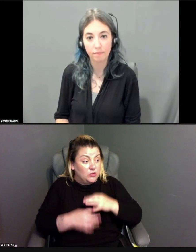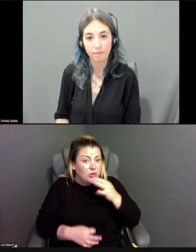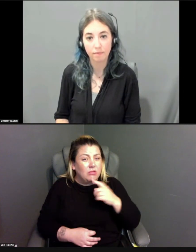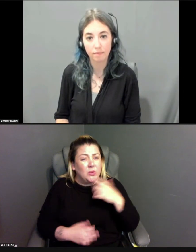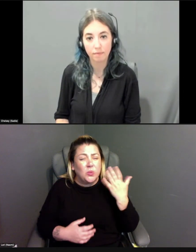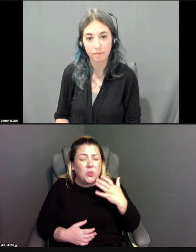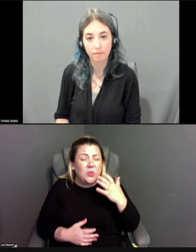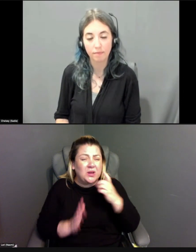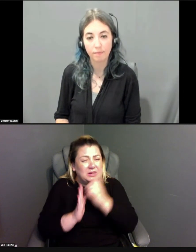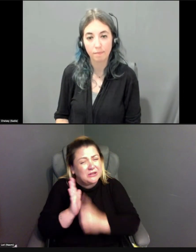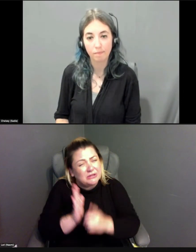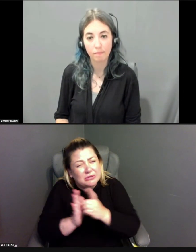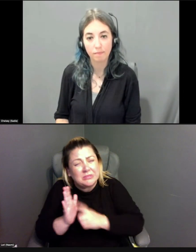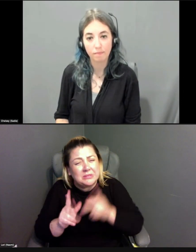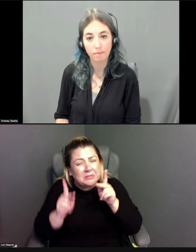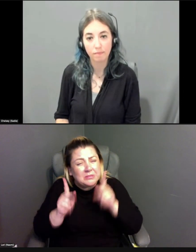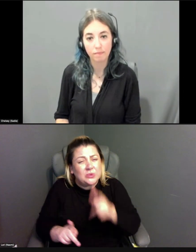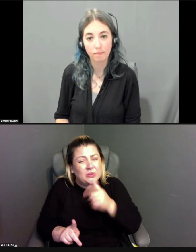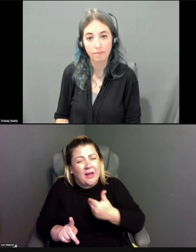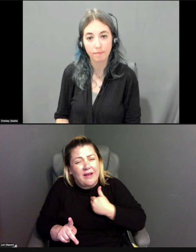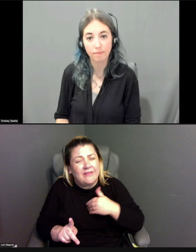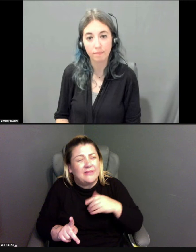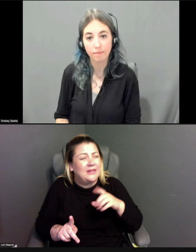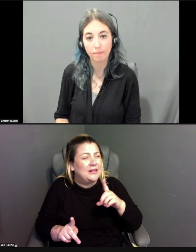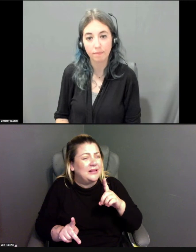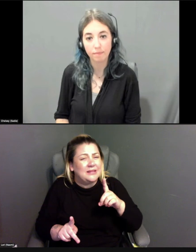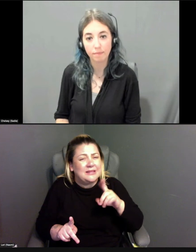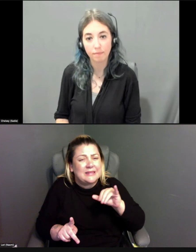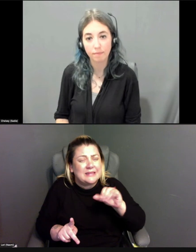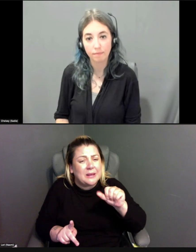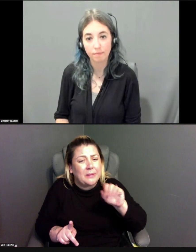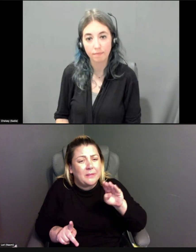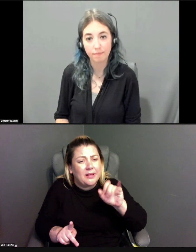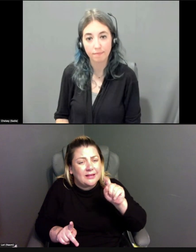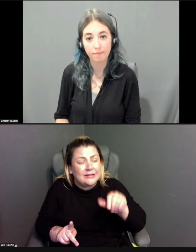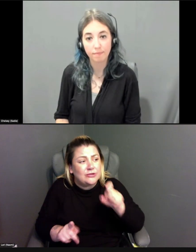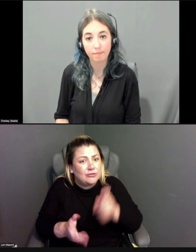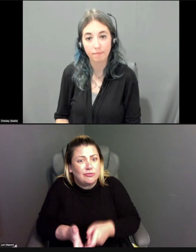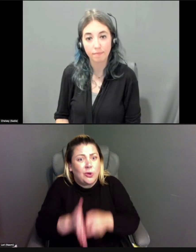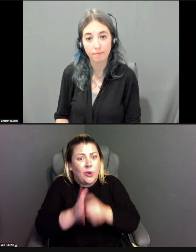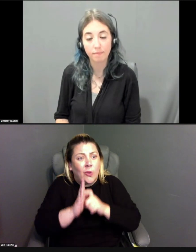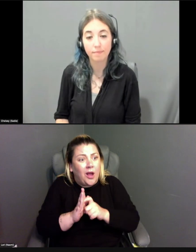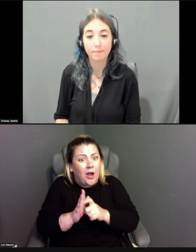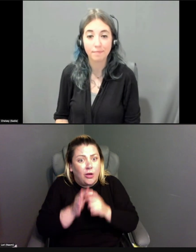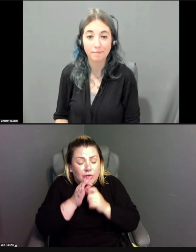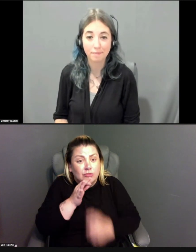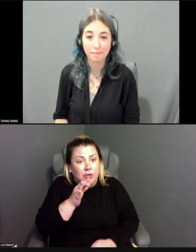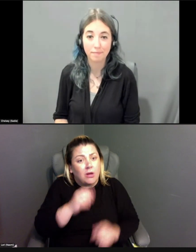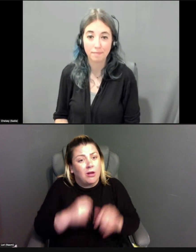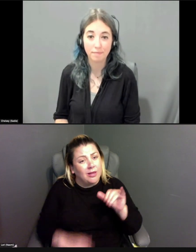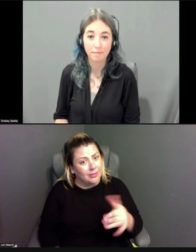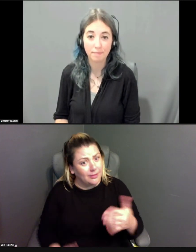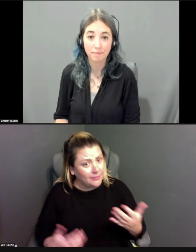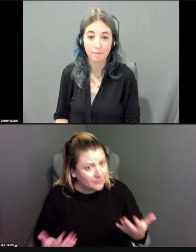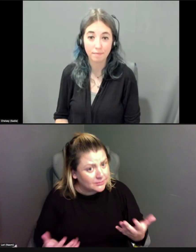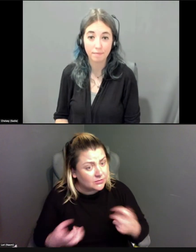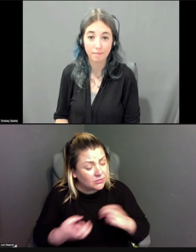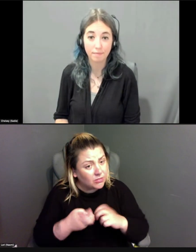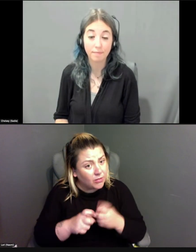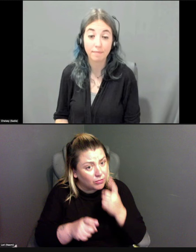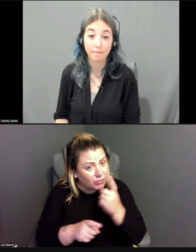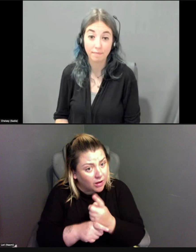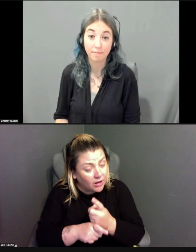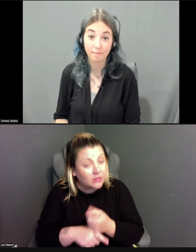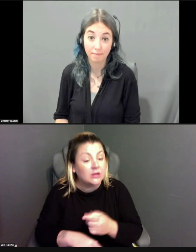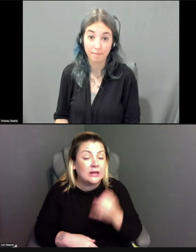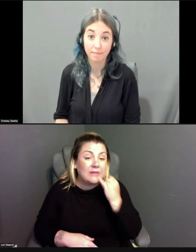towards disabled folks. And so there's that, which is problematic also. And yeah, those of us who can